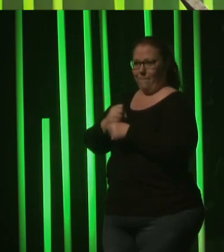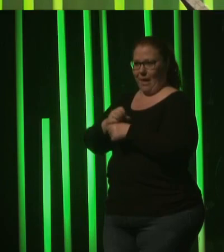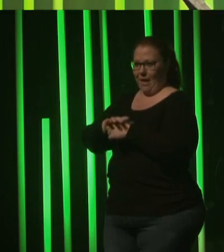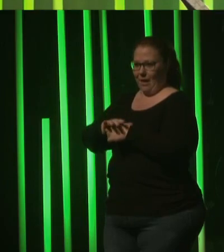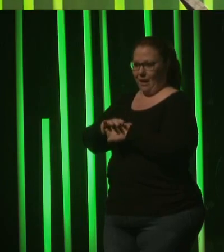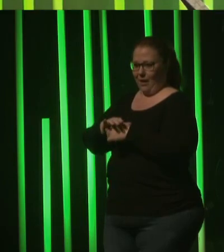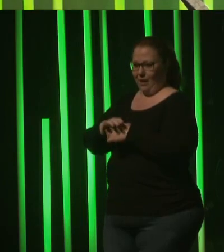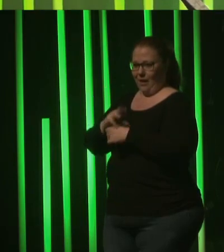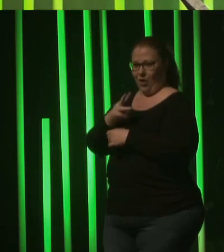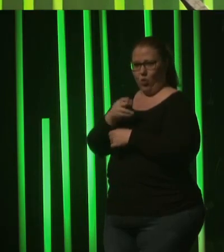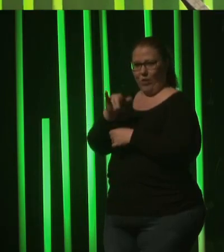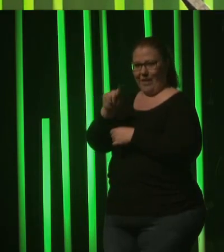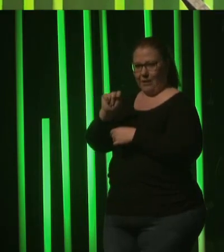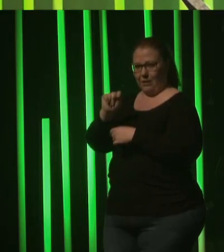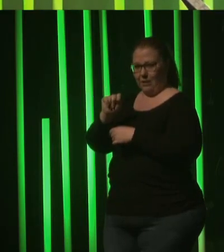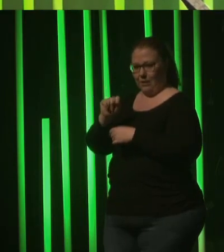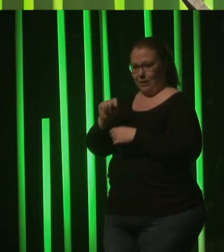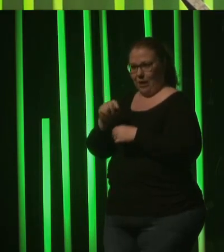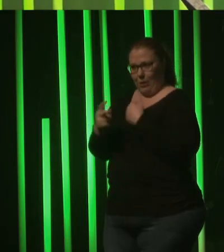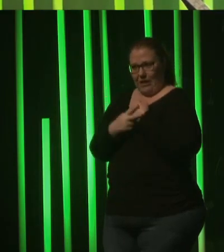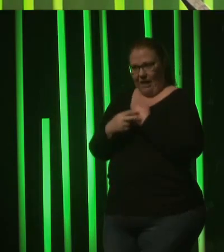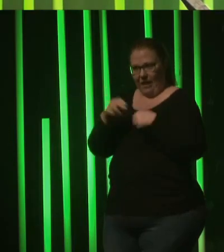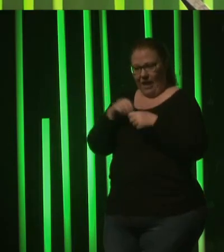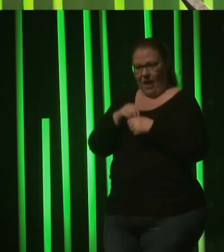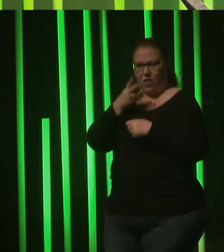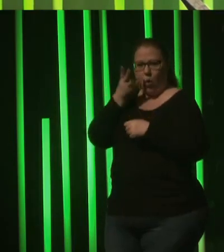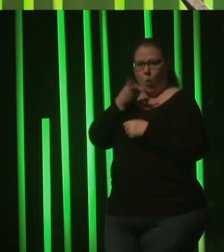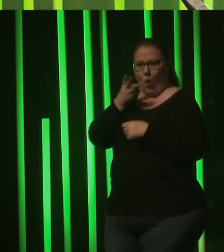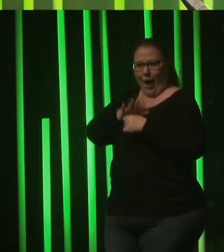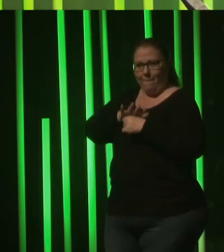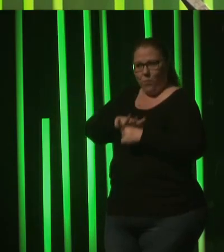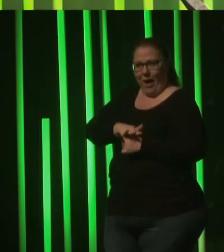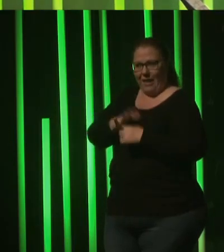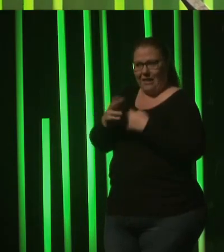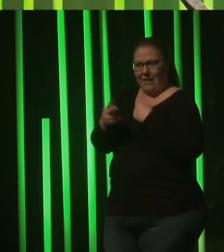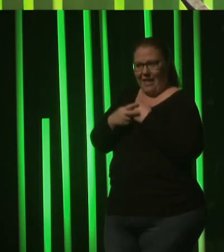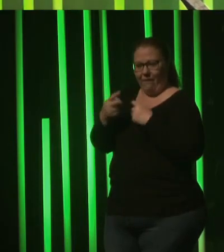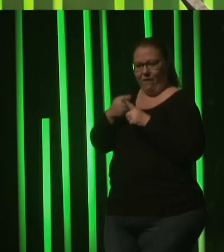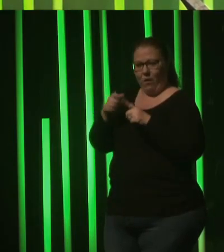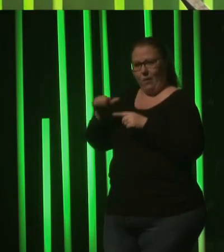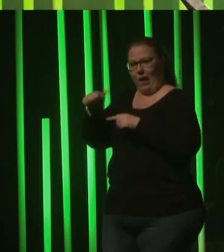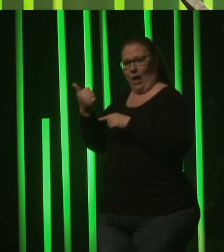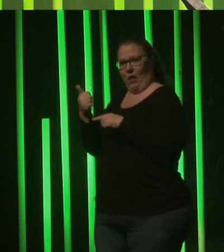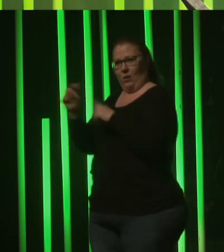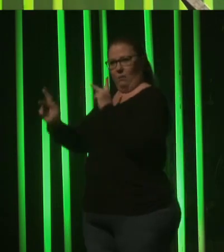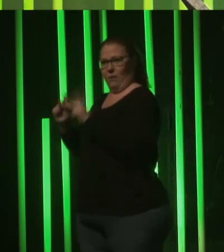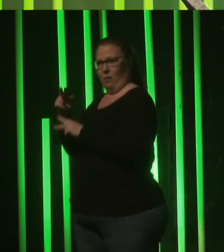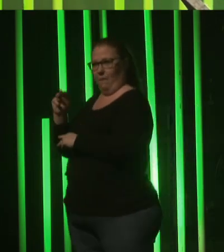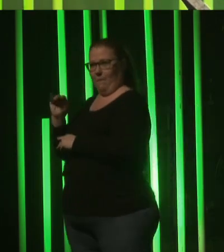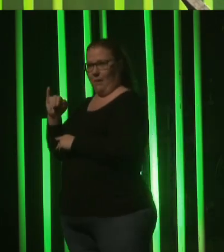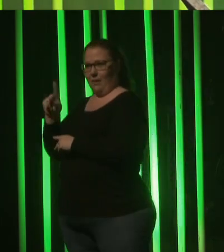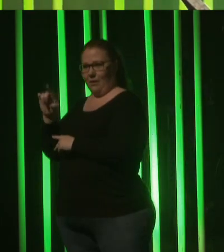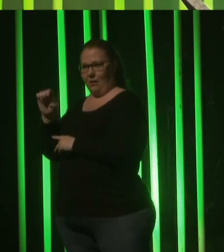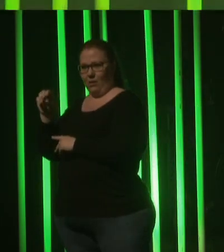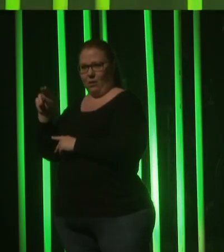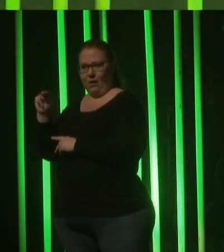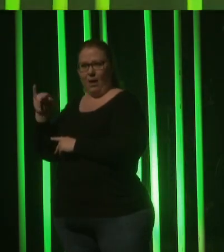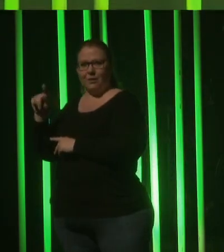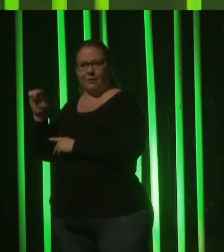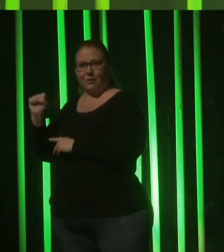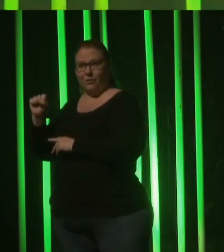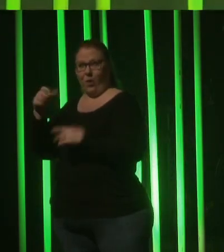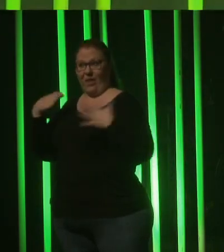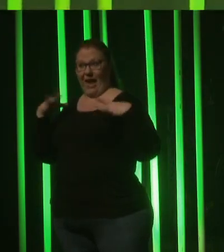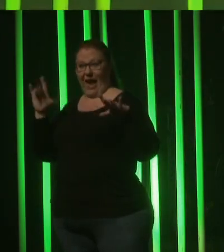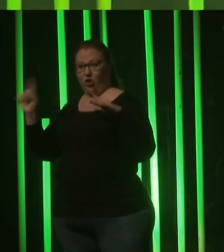to keep it from the Midianites. When the angel of the Lord appeared to Gideon, he said,